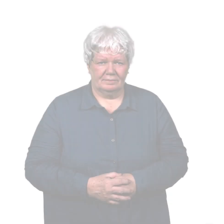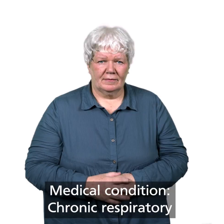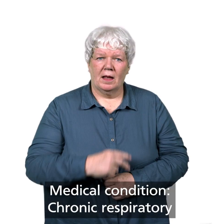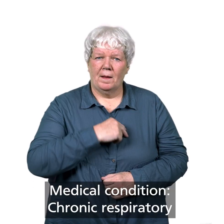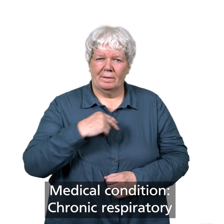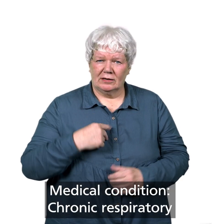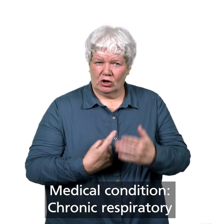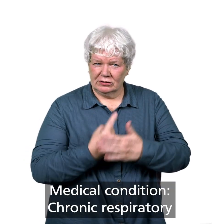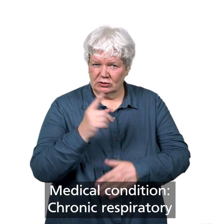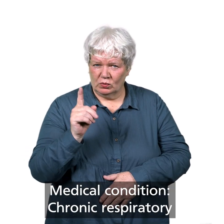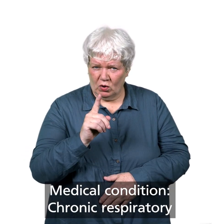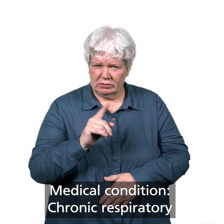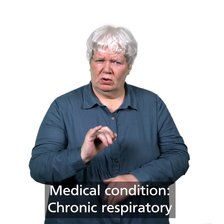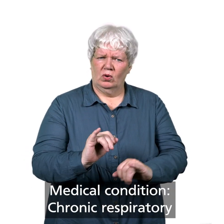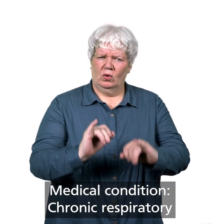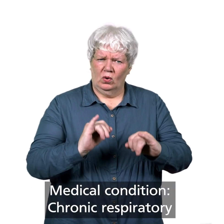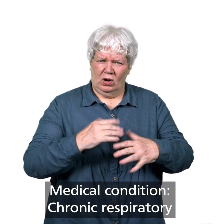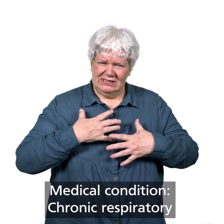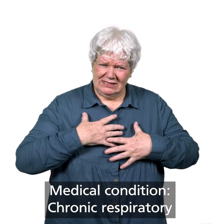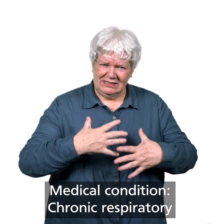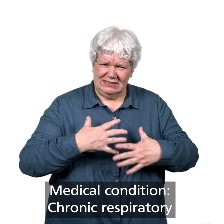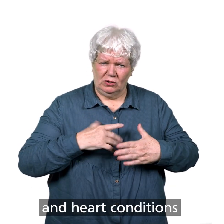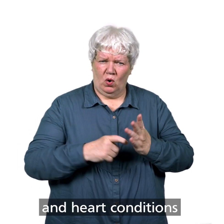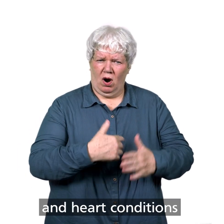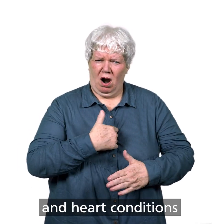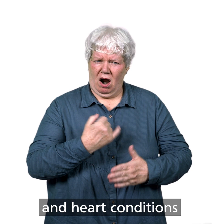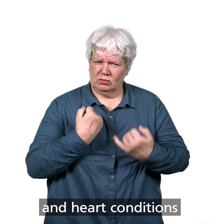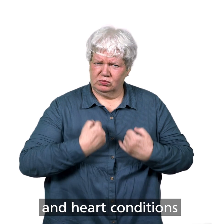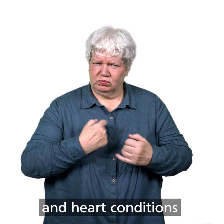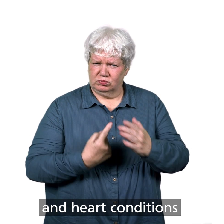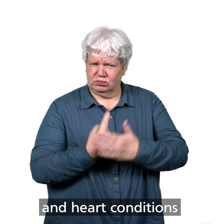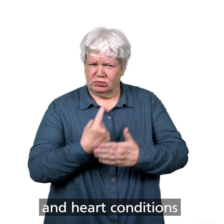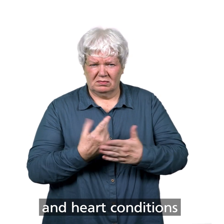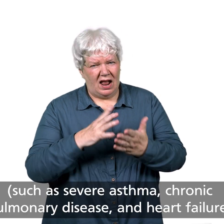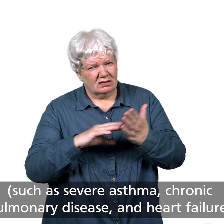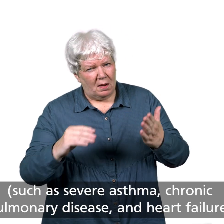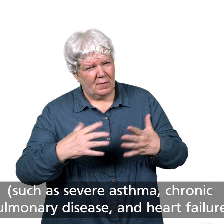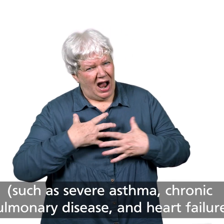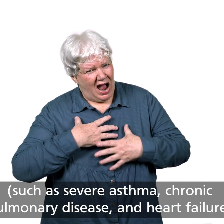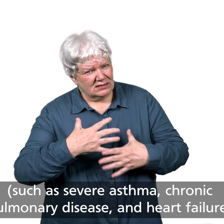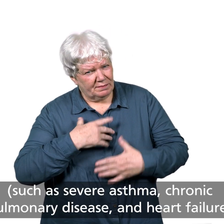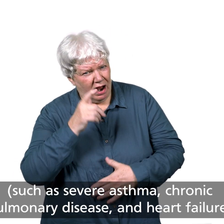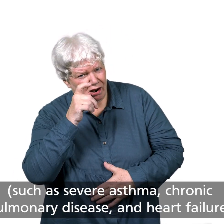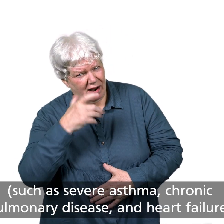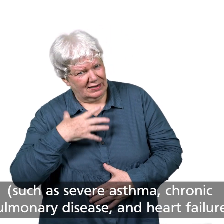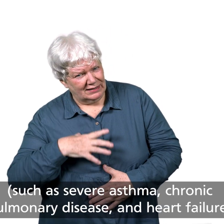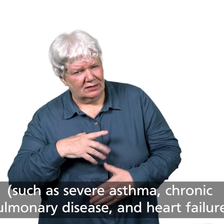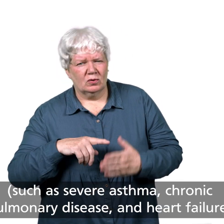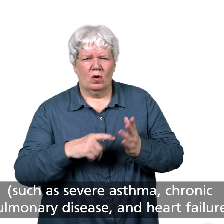Medical condition, chronic respiratory and heart conditions. such as severe asthma, chronic